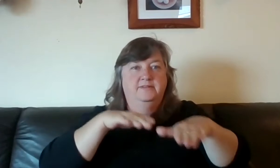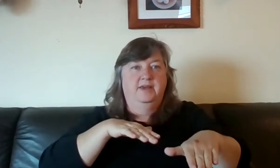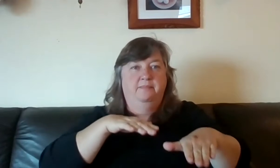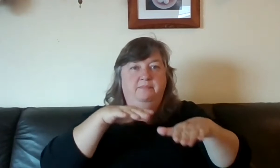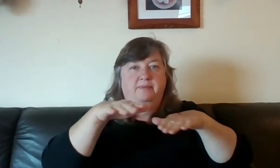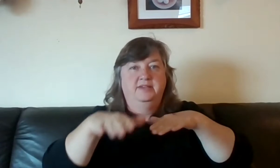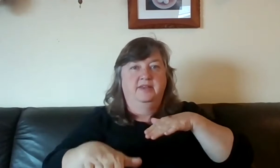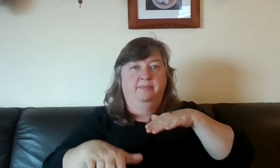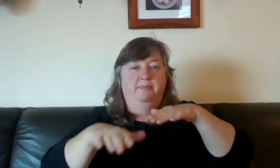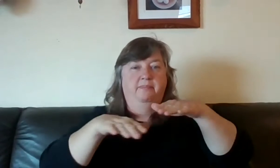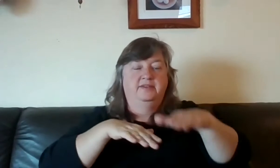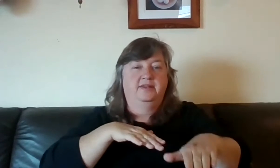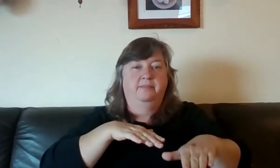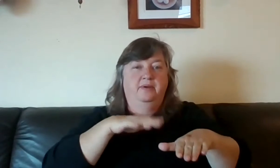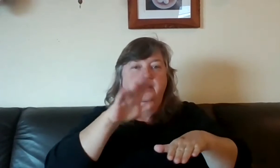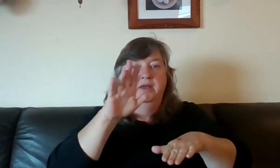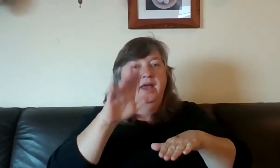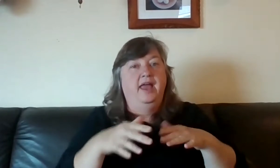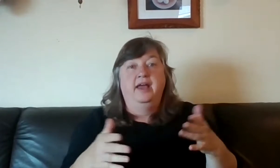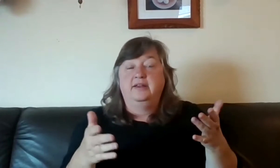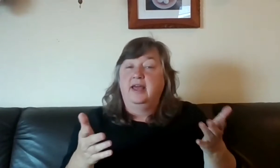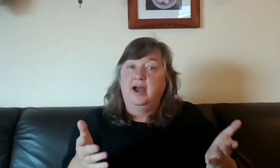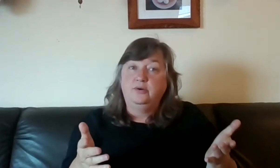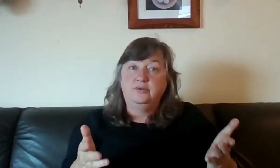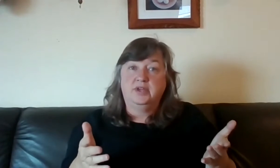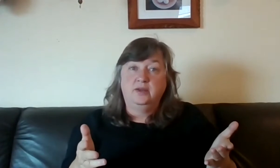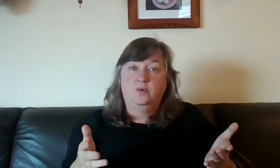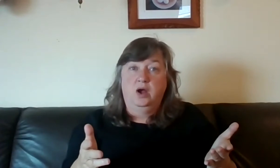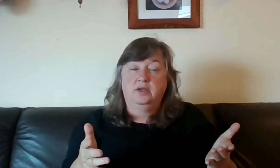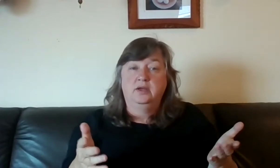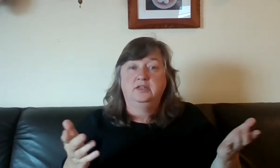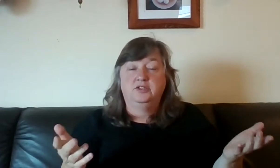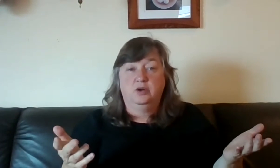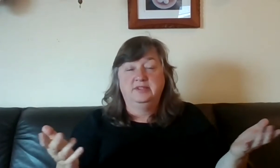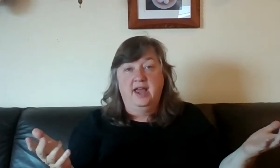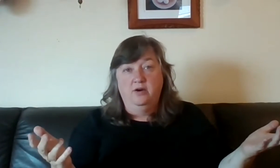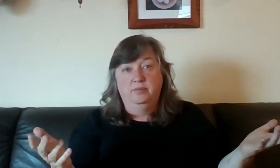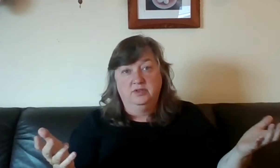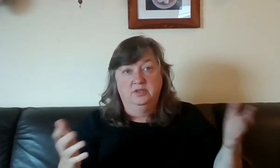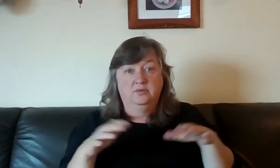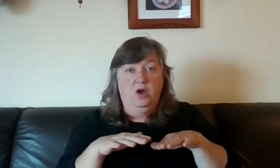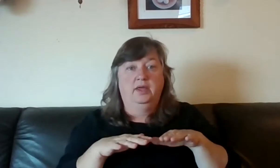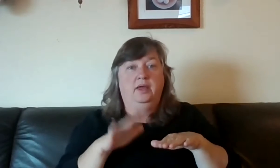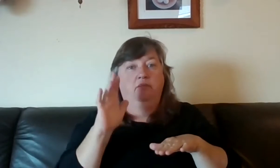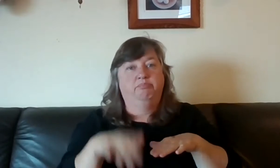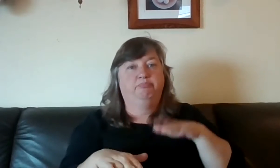Step by step by step. And how you sign walk determines how a person is walking.